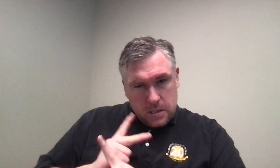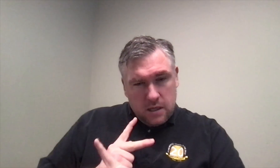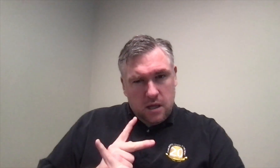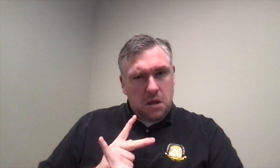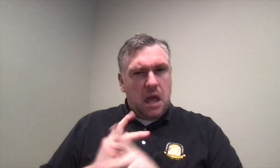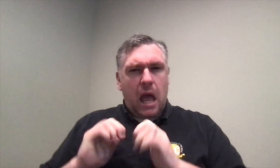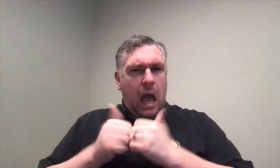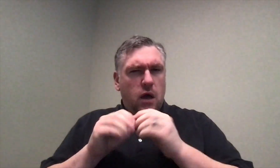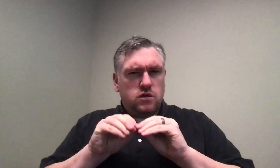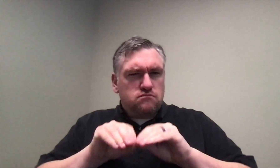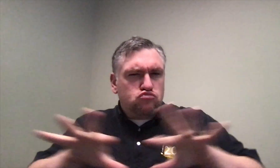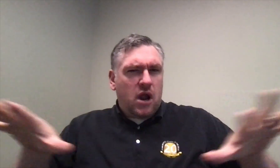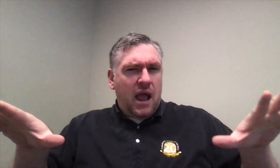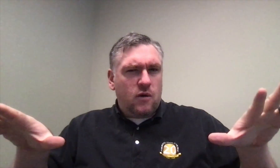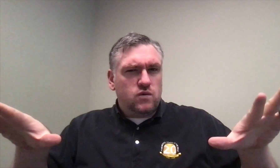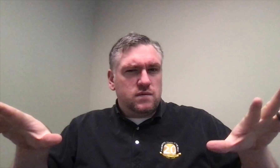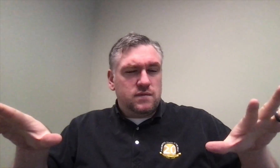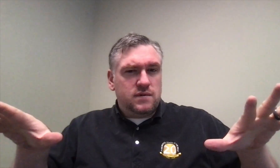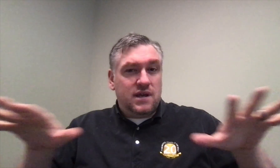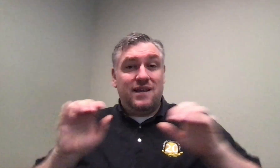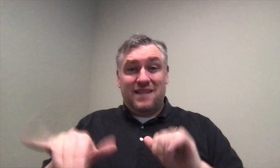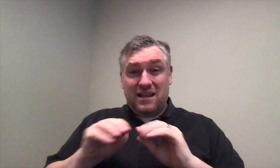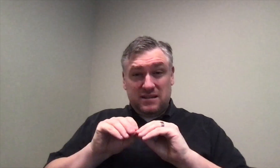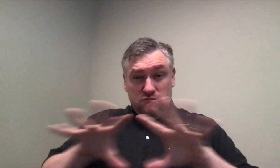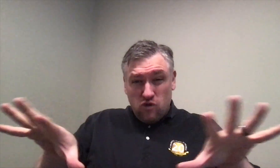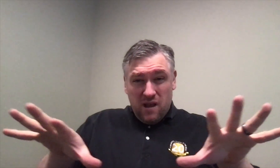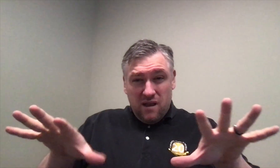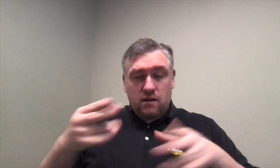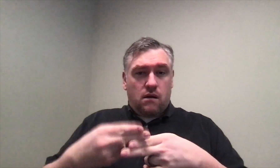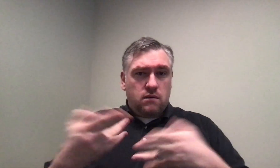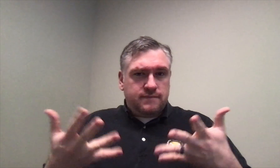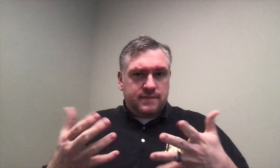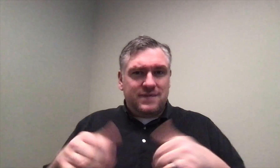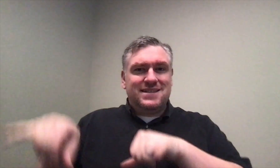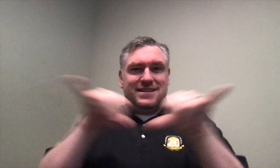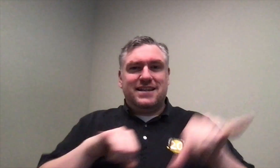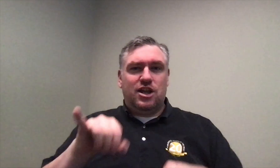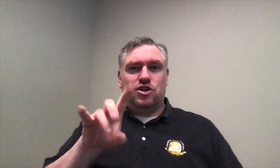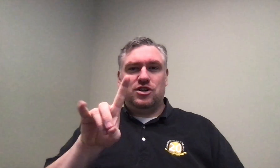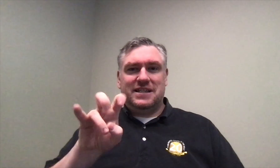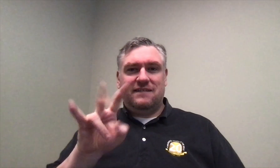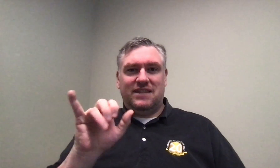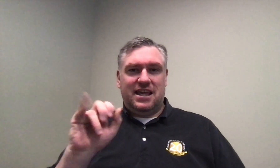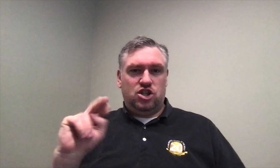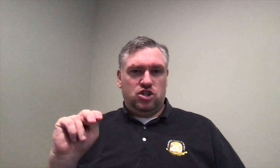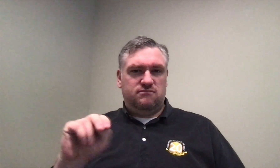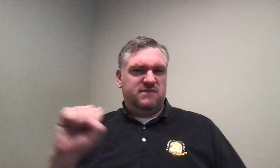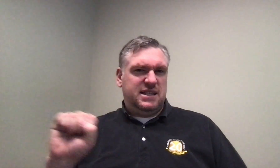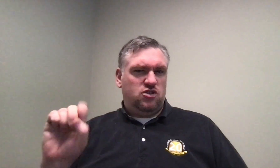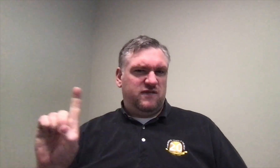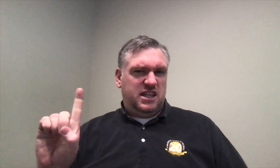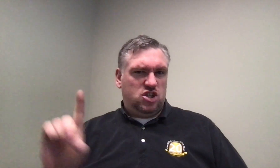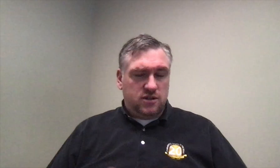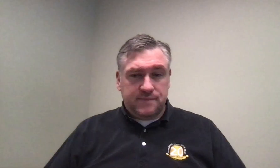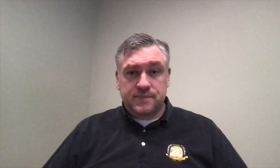Then we do a math calculation of how spread out the numbers are, the scores are, and that's called standard deviation.